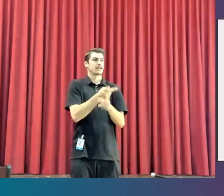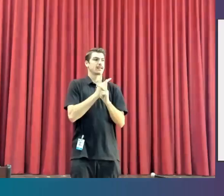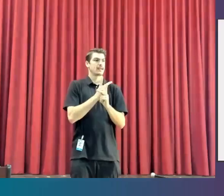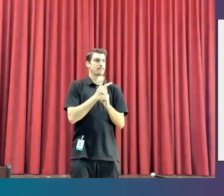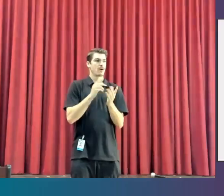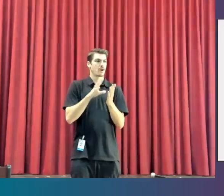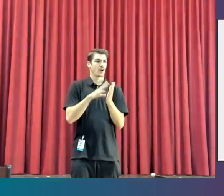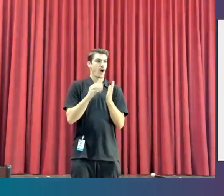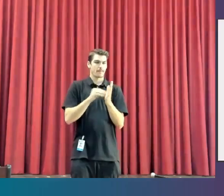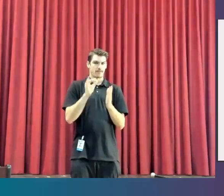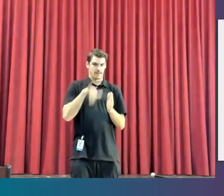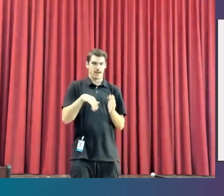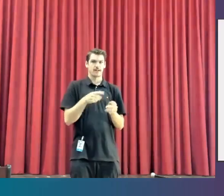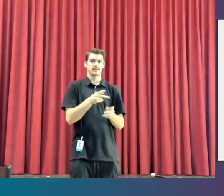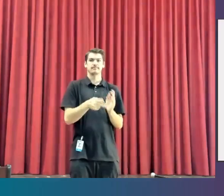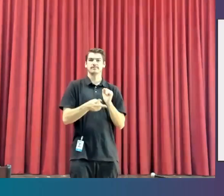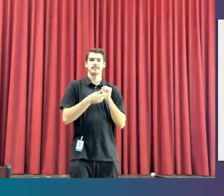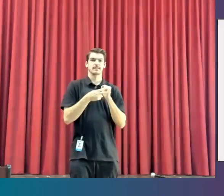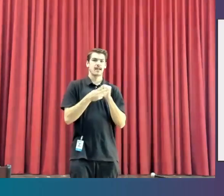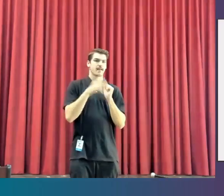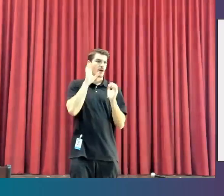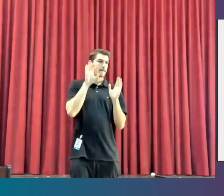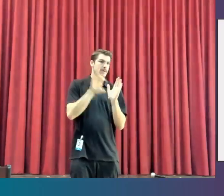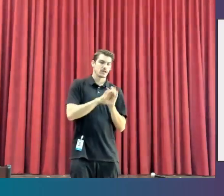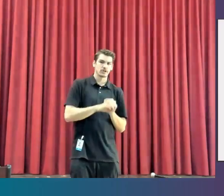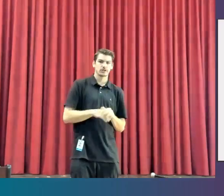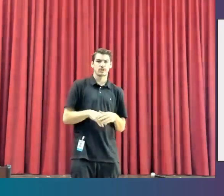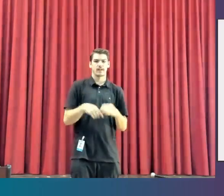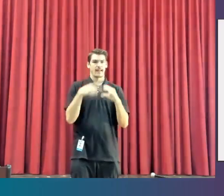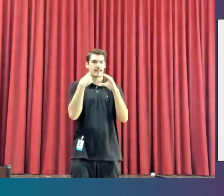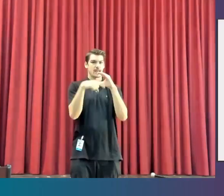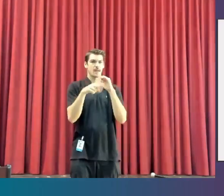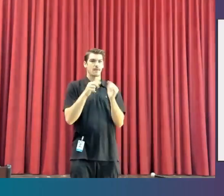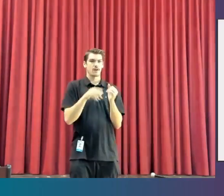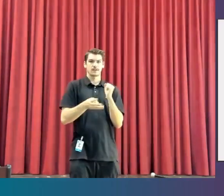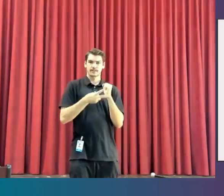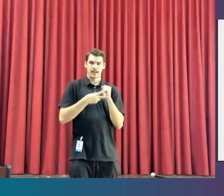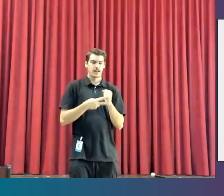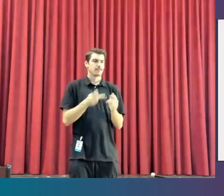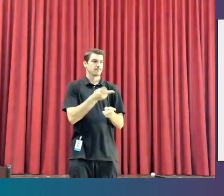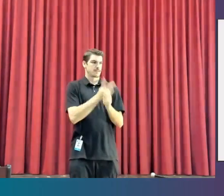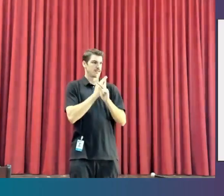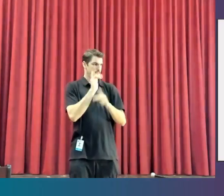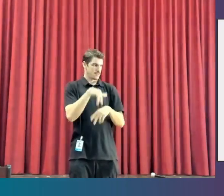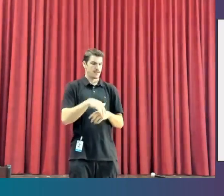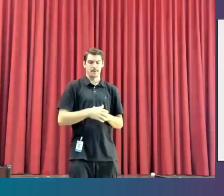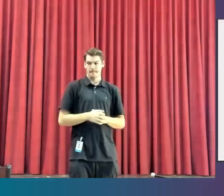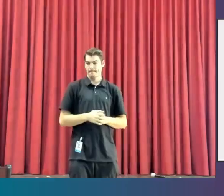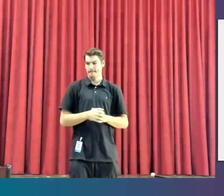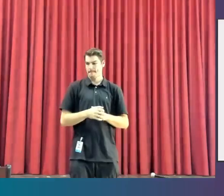document. Save a picture of it, star that email, but keep that document.